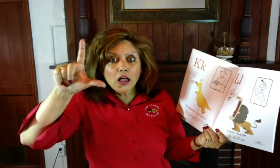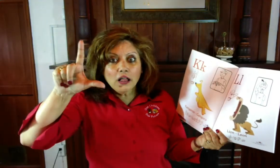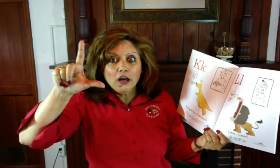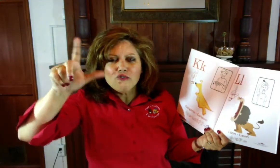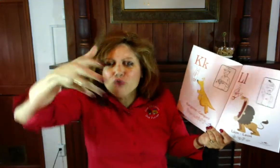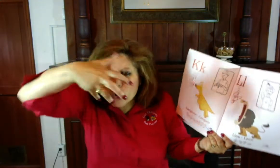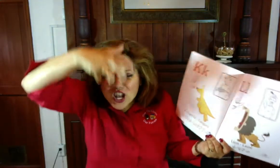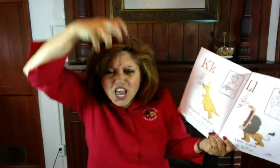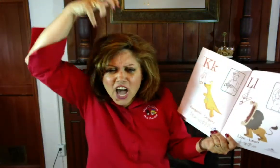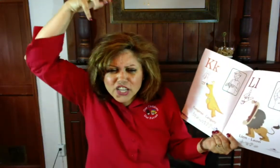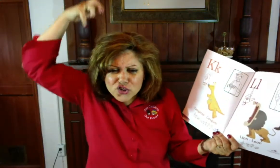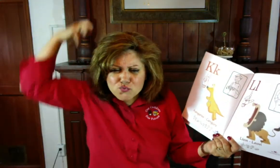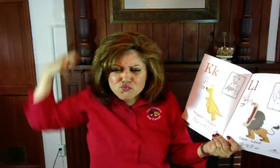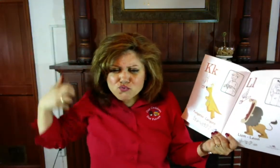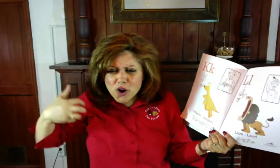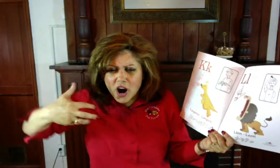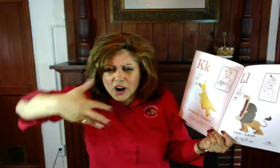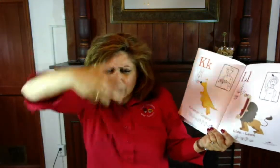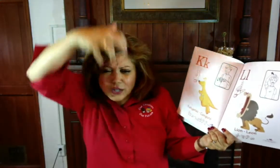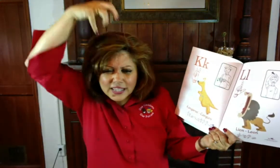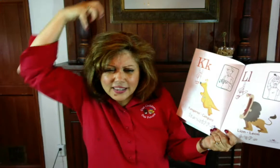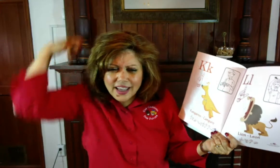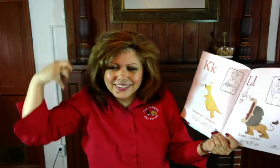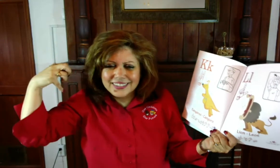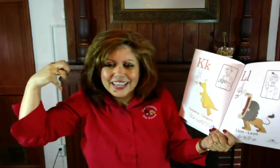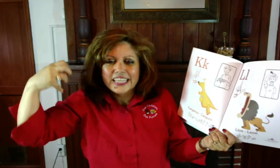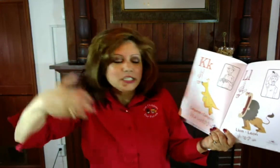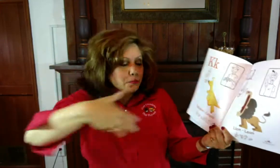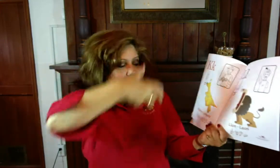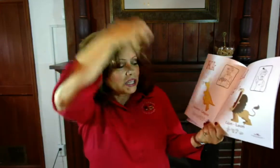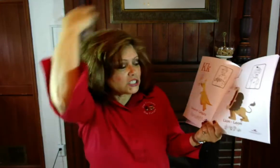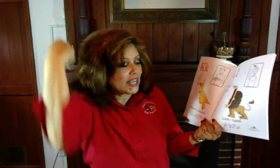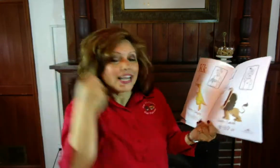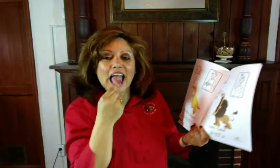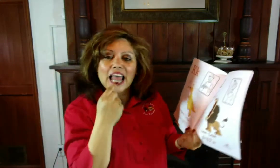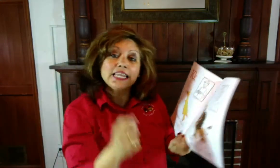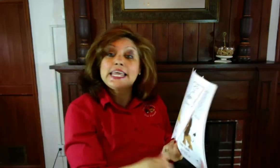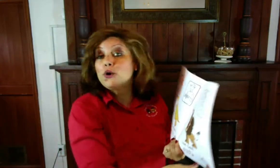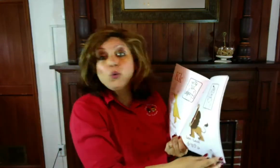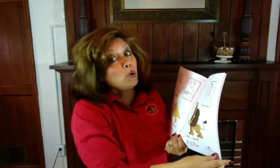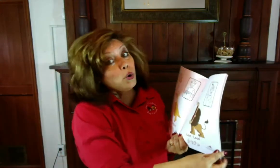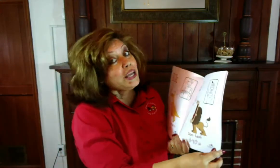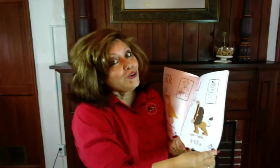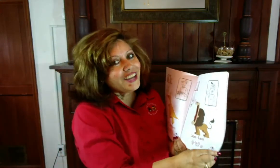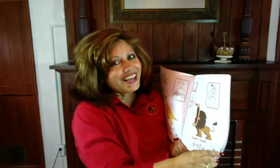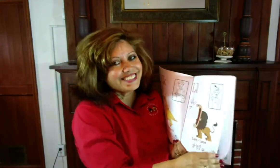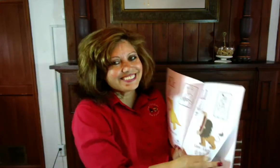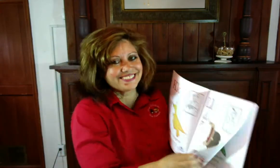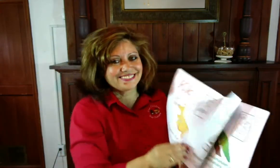L for lion, lion, in Spanish león o leona.